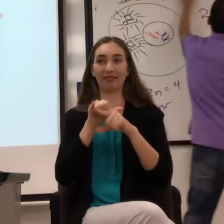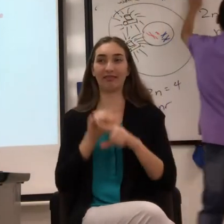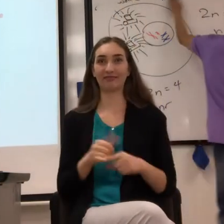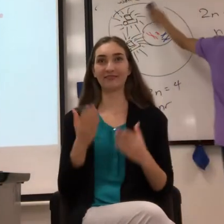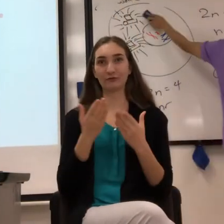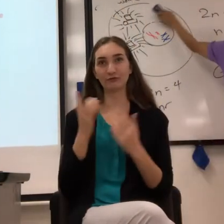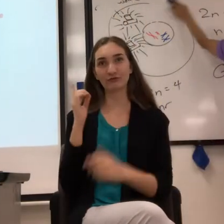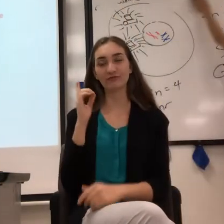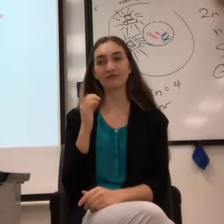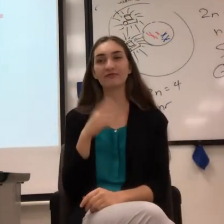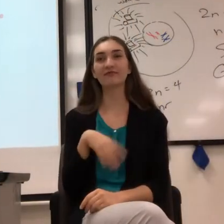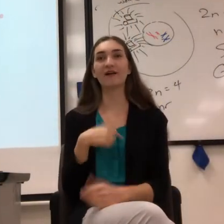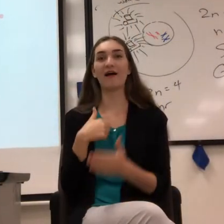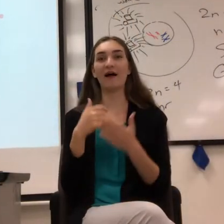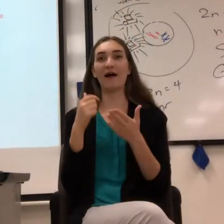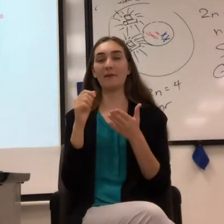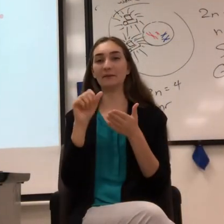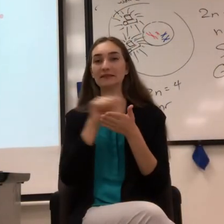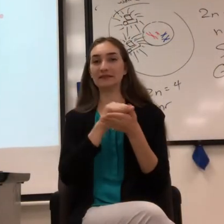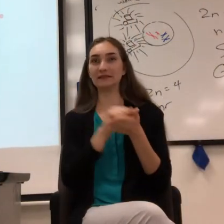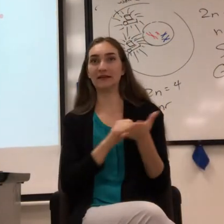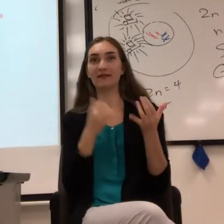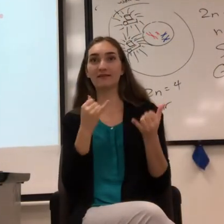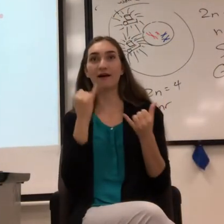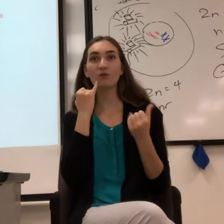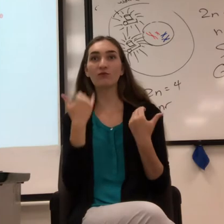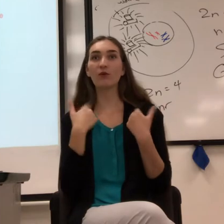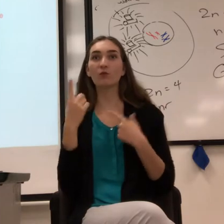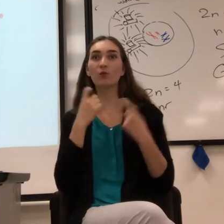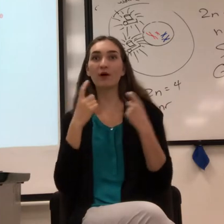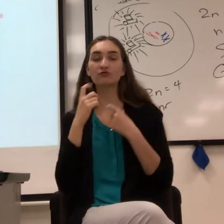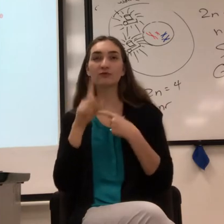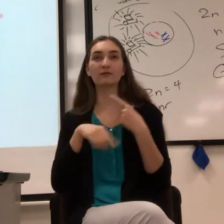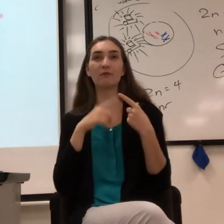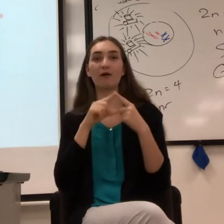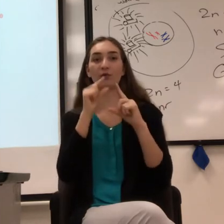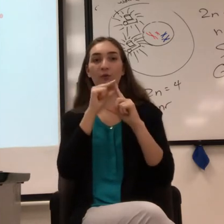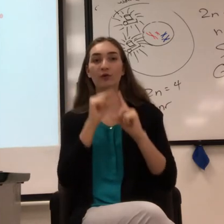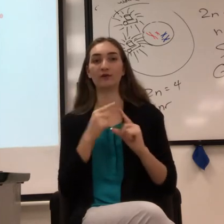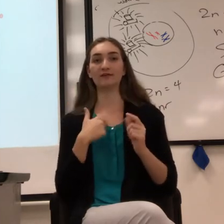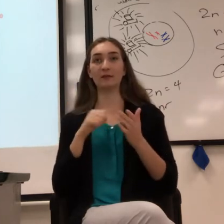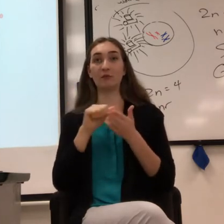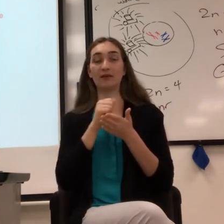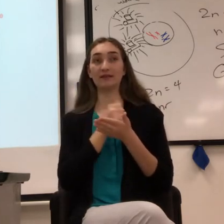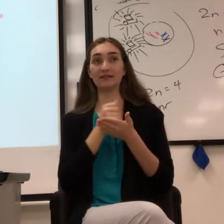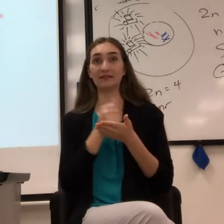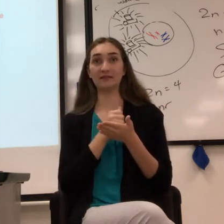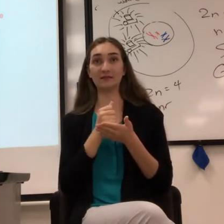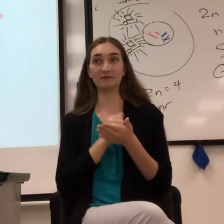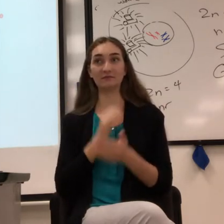Well, so what I'm erasing now, you have any questions about the terms that I'm erasing here?